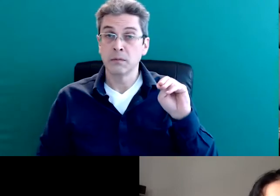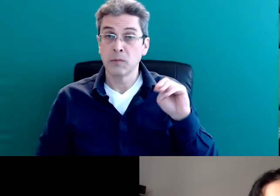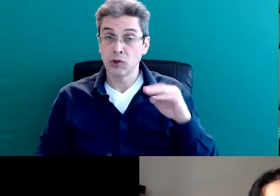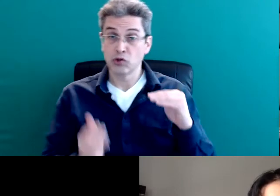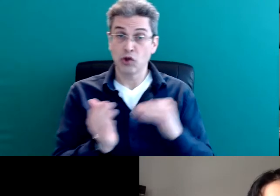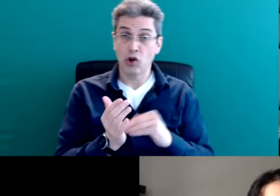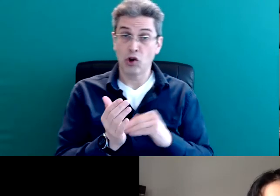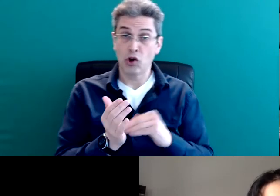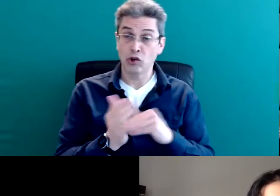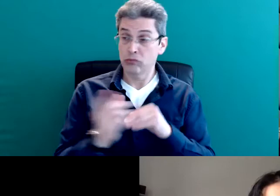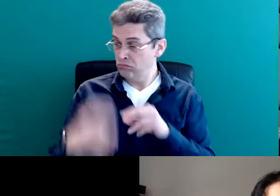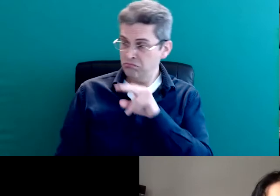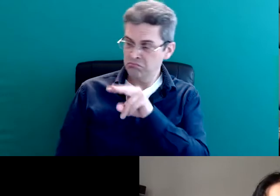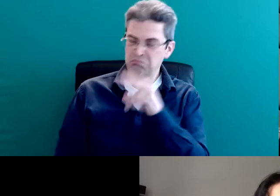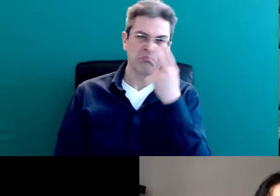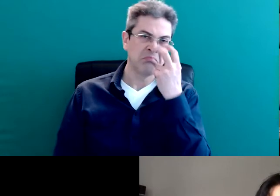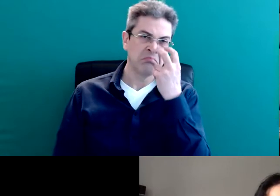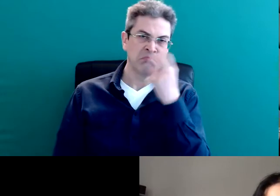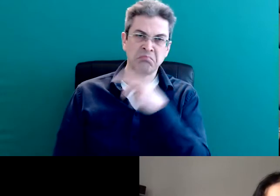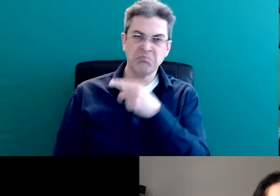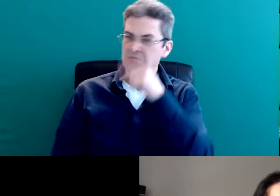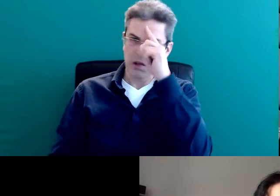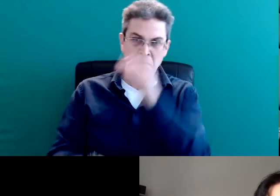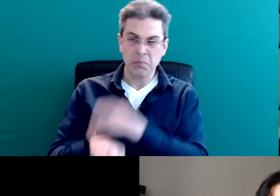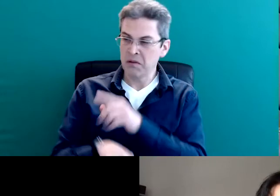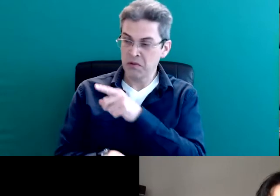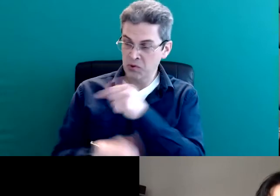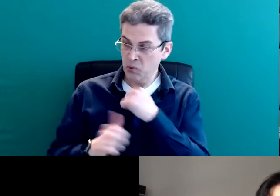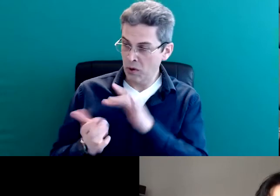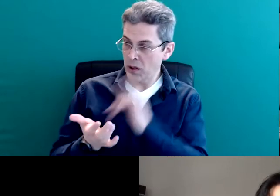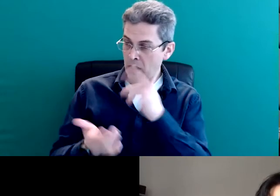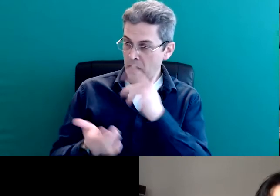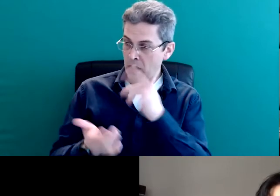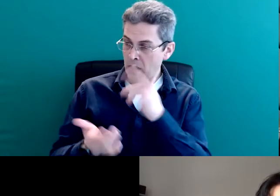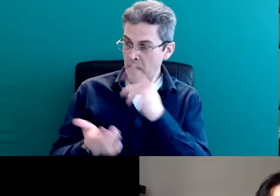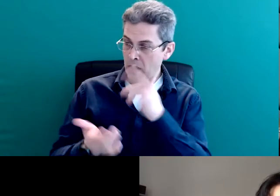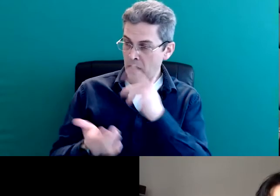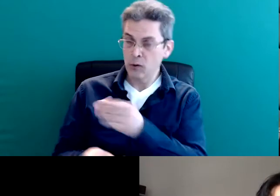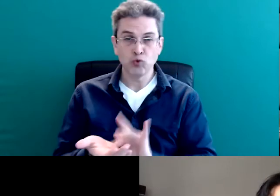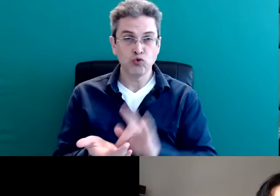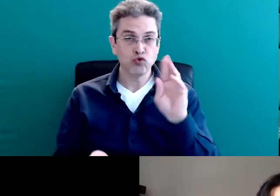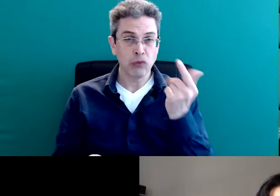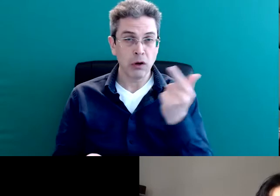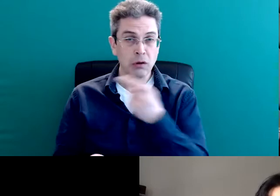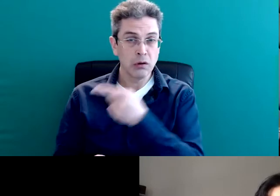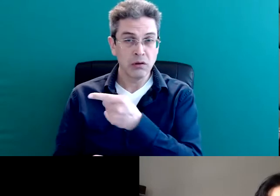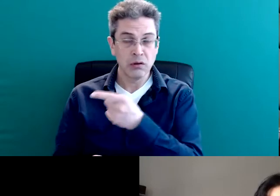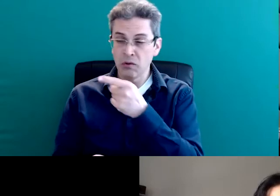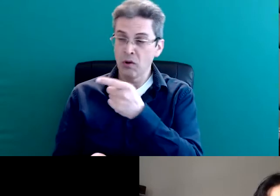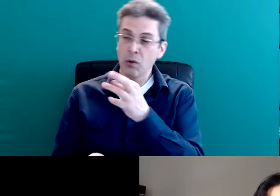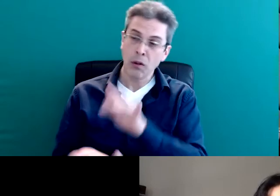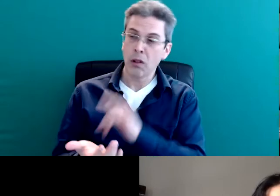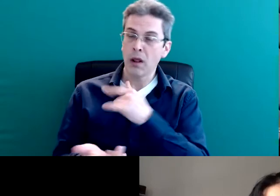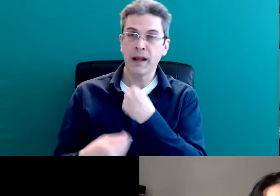debating whether or not you're actually trying to get drugs or trying to get care, then that's going to exacerbate the